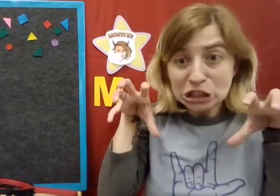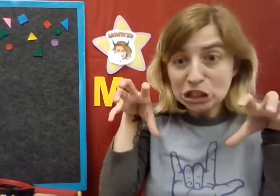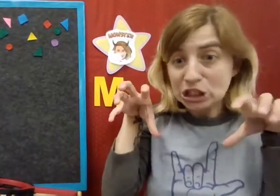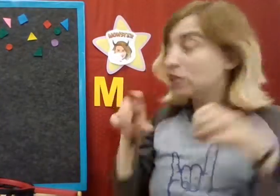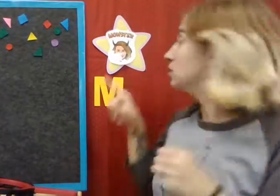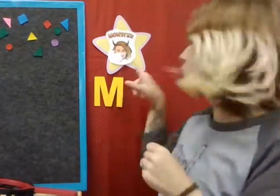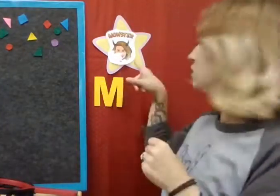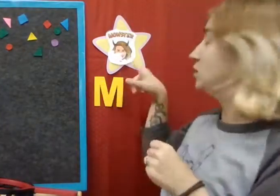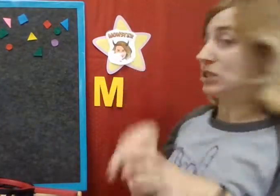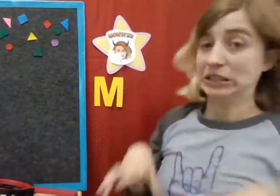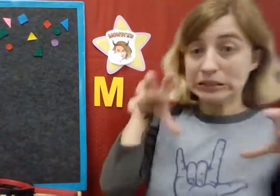monster.